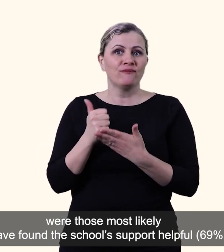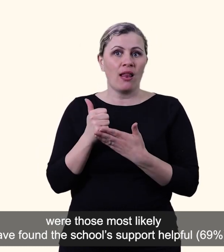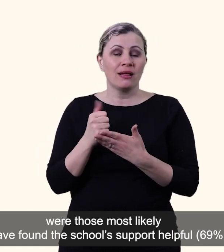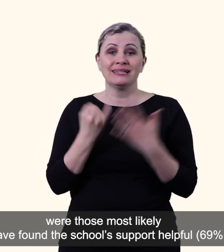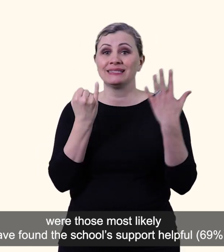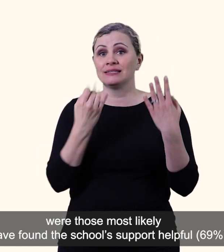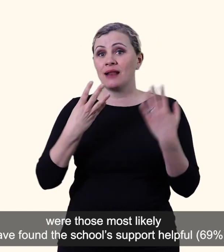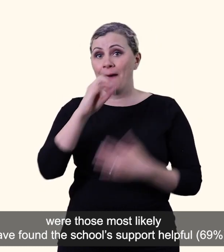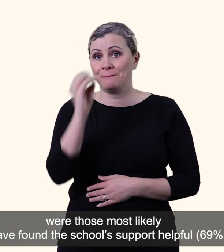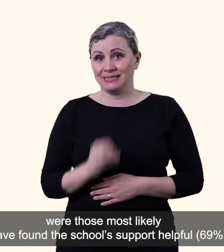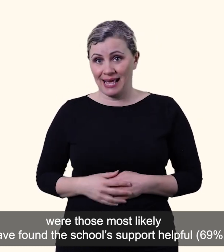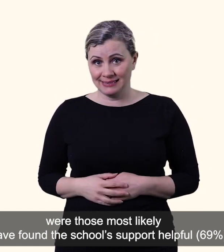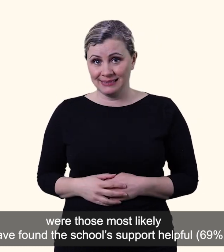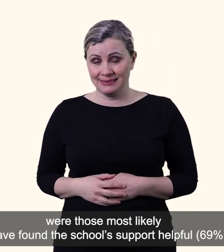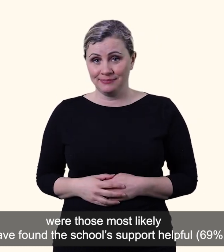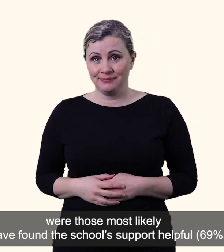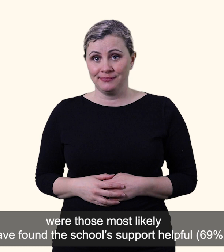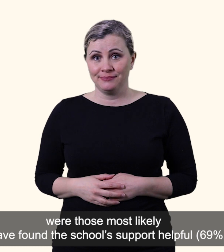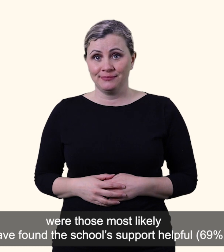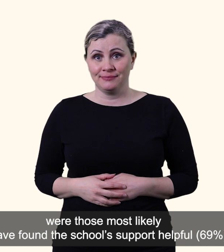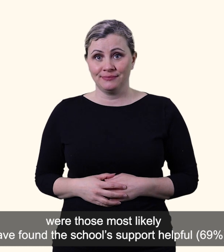helpful, 69%.